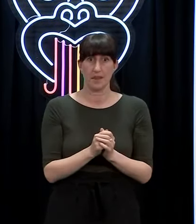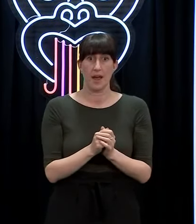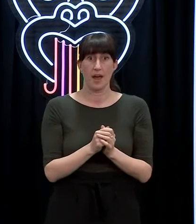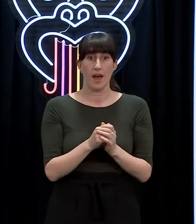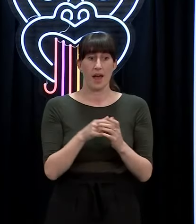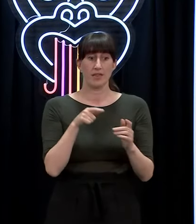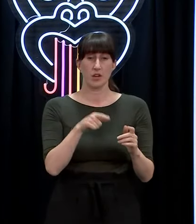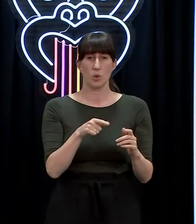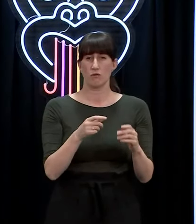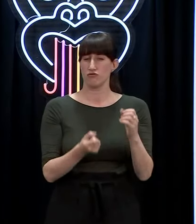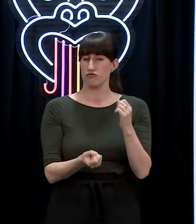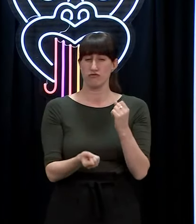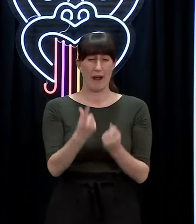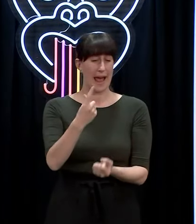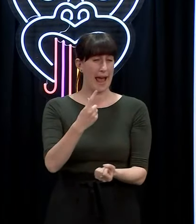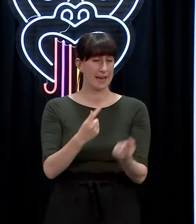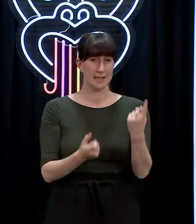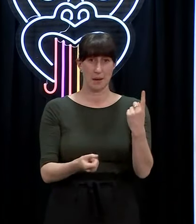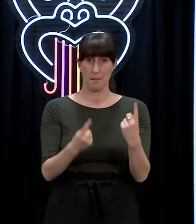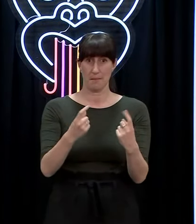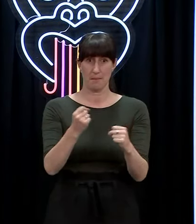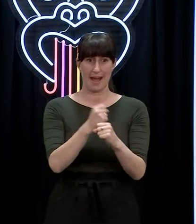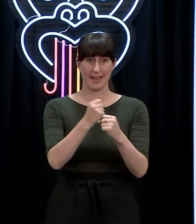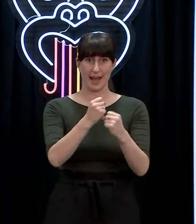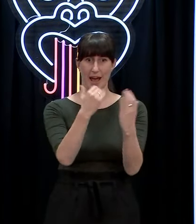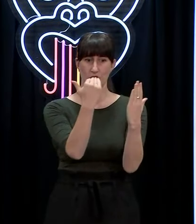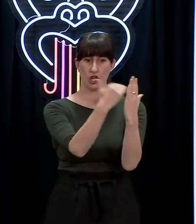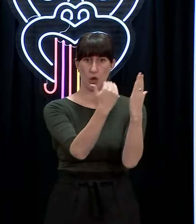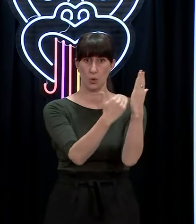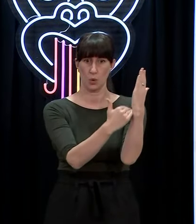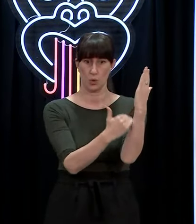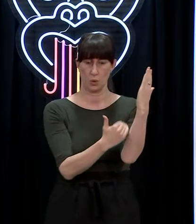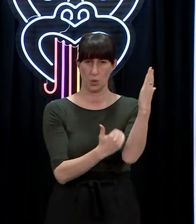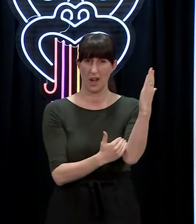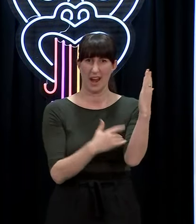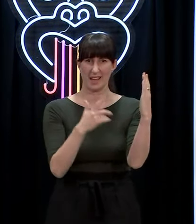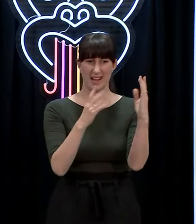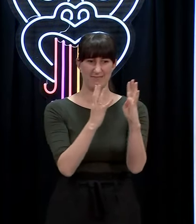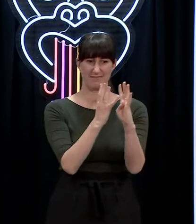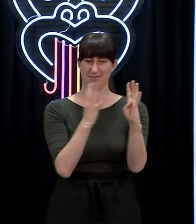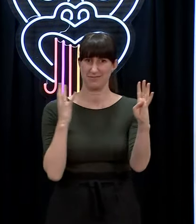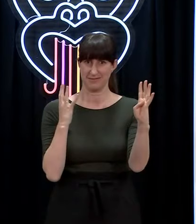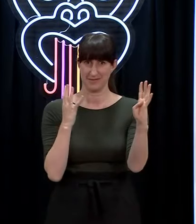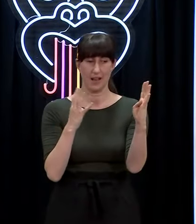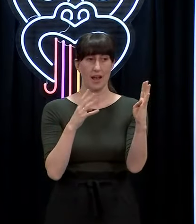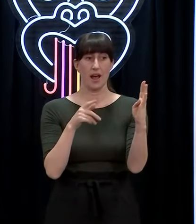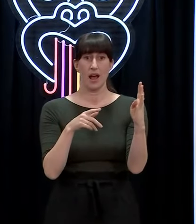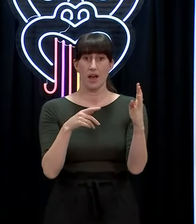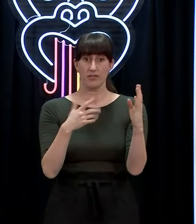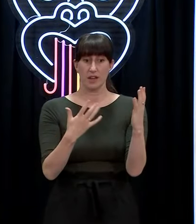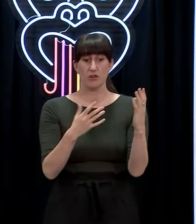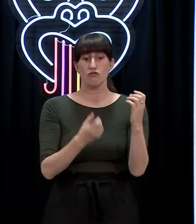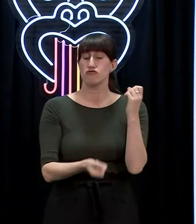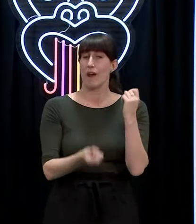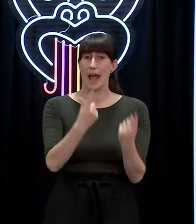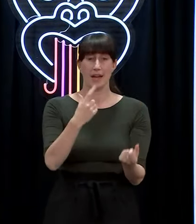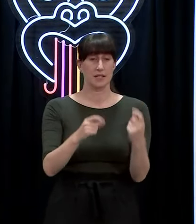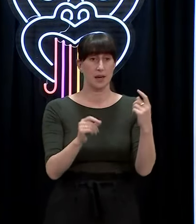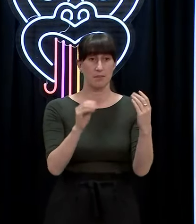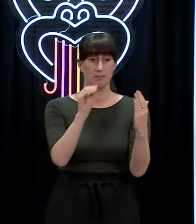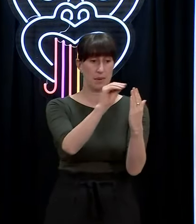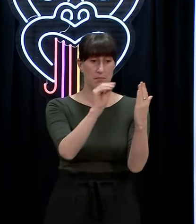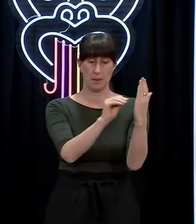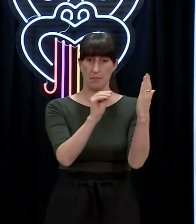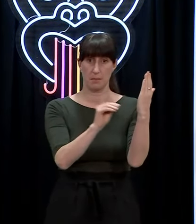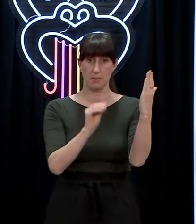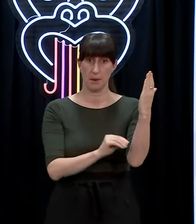into a queue. When they get to the front of the queue, they'll be gradually allowed through the website in order to secure a room. There's no need to refresh